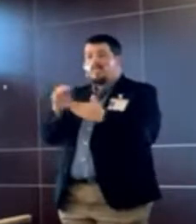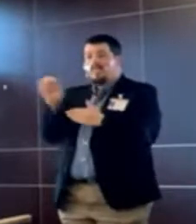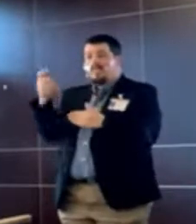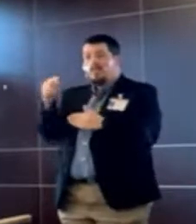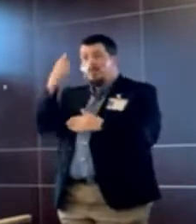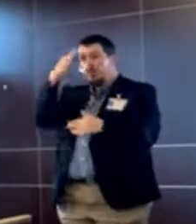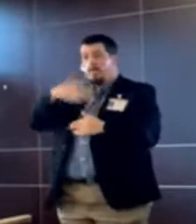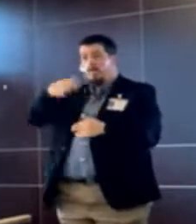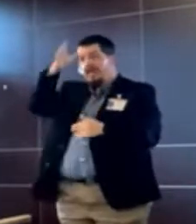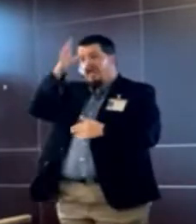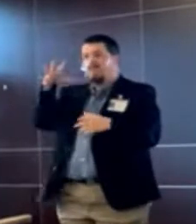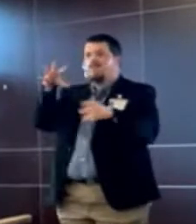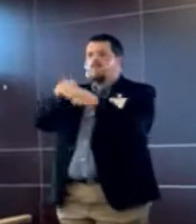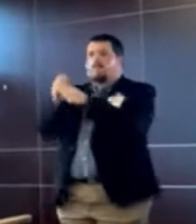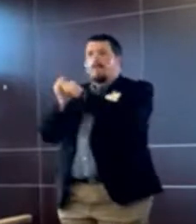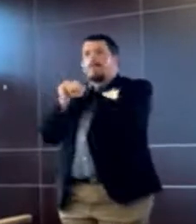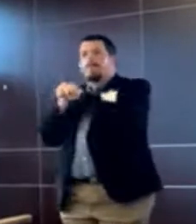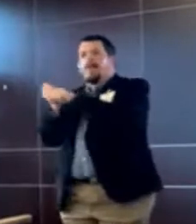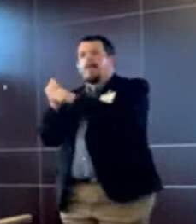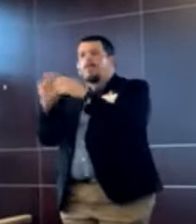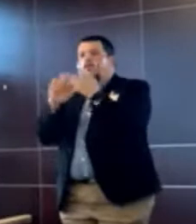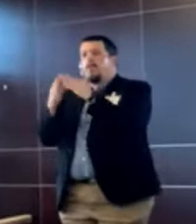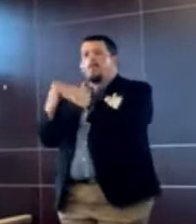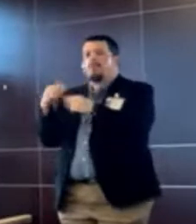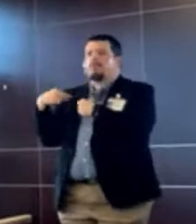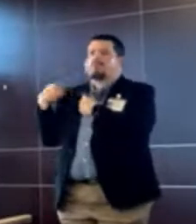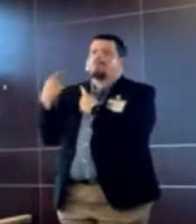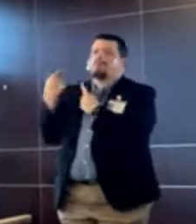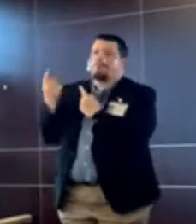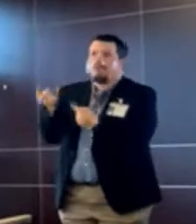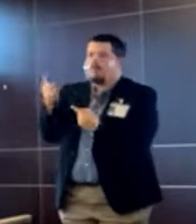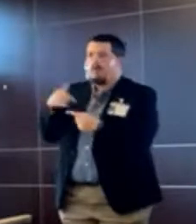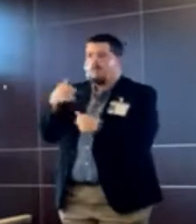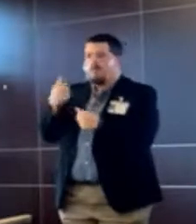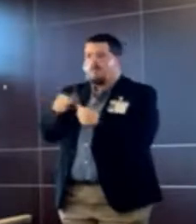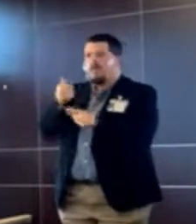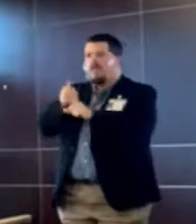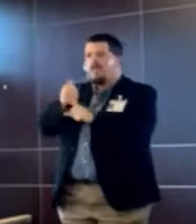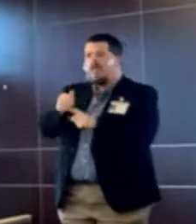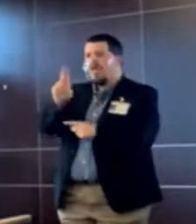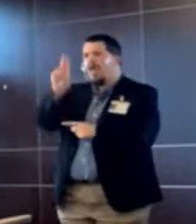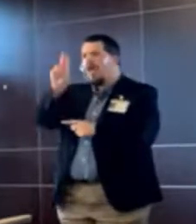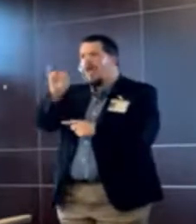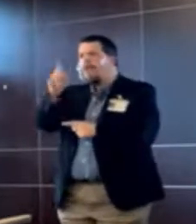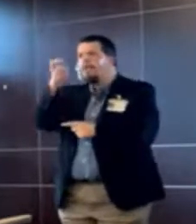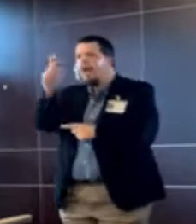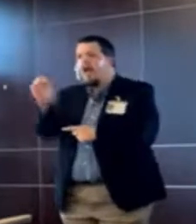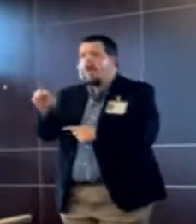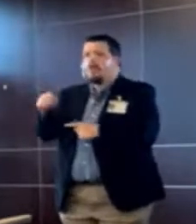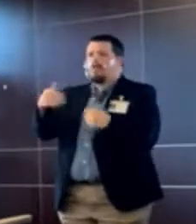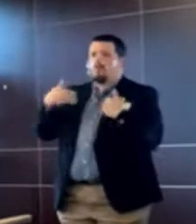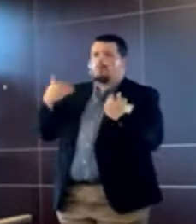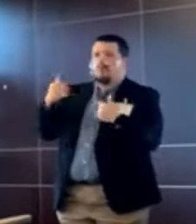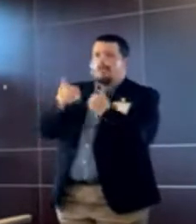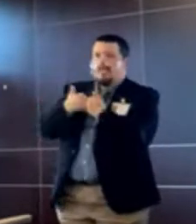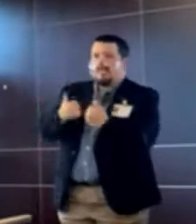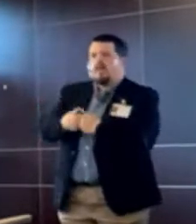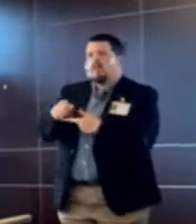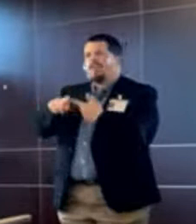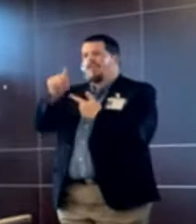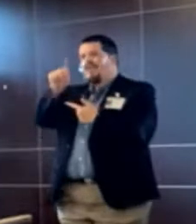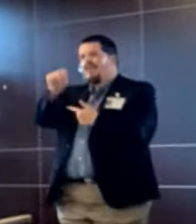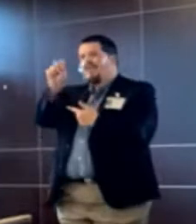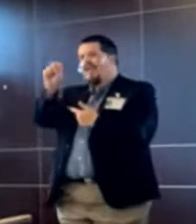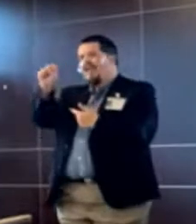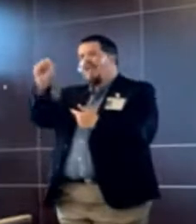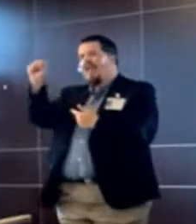my dad. He's been involved in the baseball community for as long as I can remember, umpiring Little League games, USSSA games, TSSA